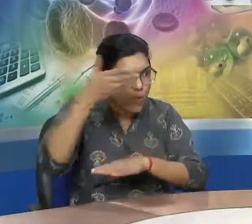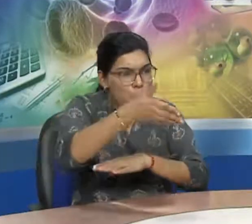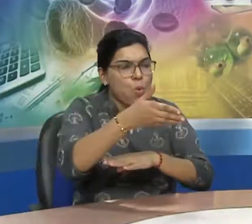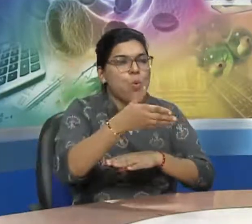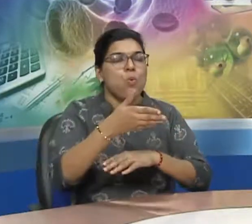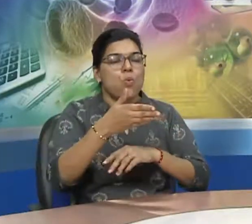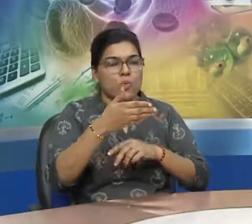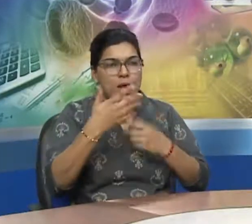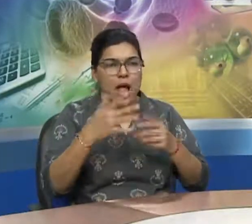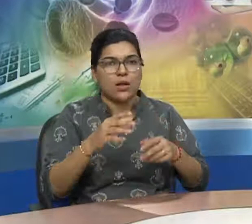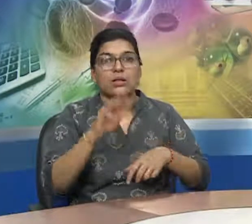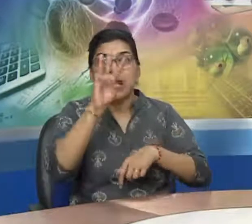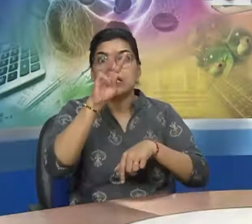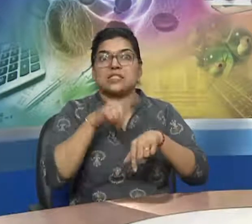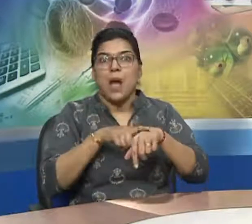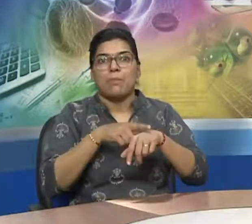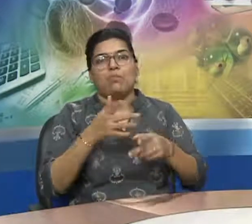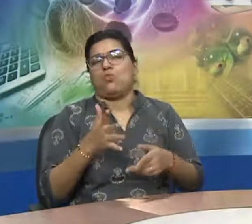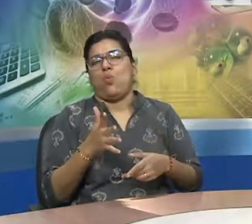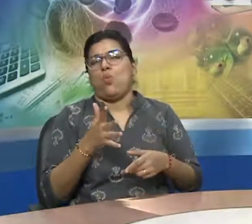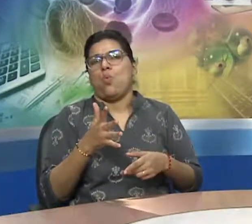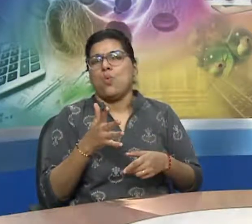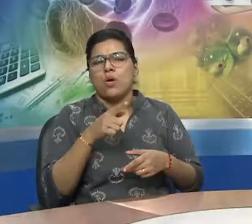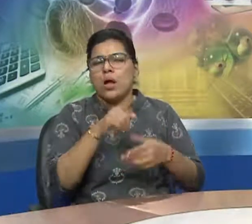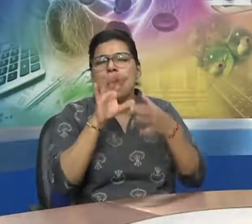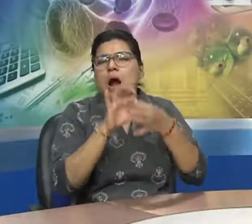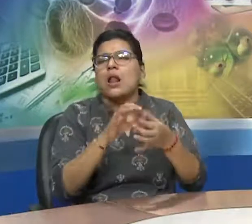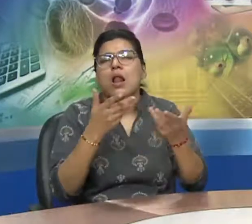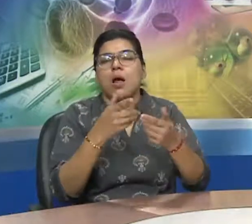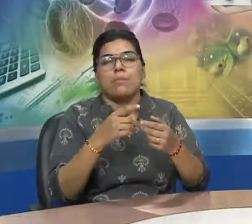explains there will be no thrice.